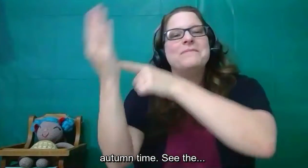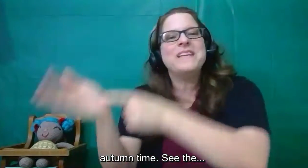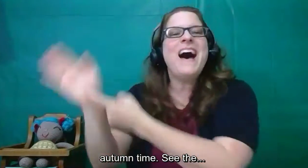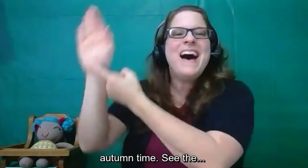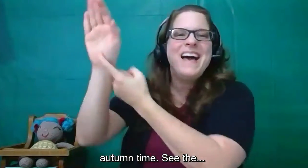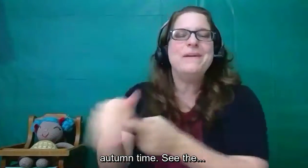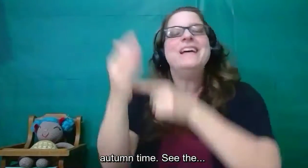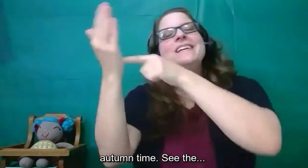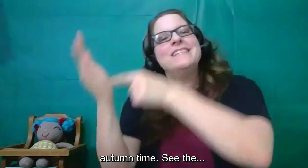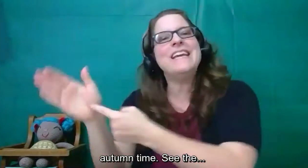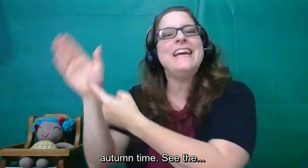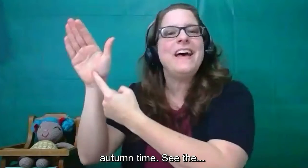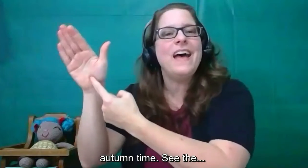autumn time. See the